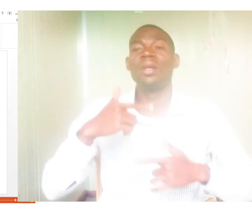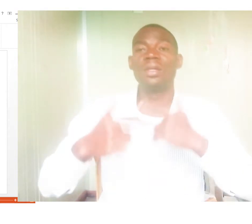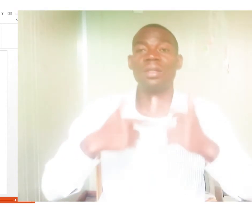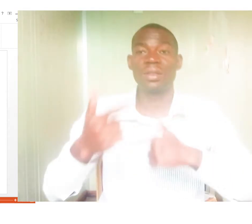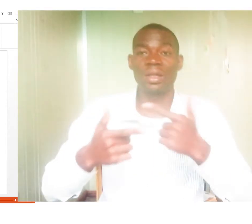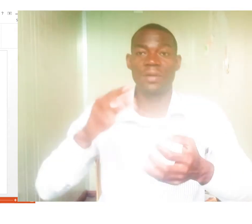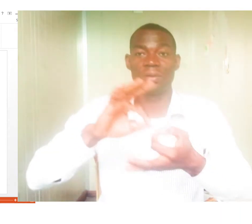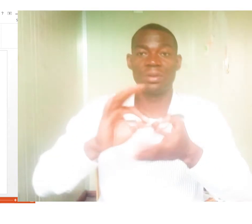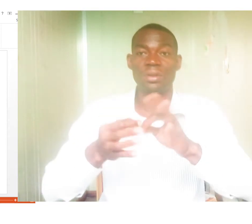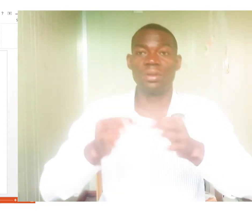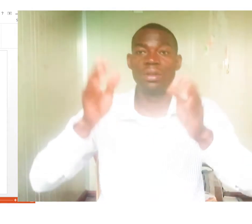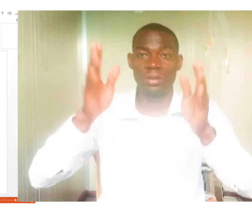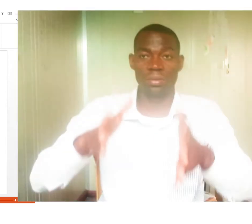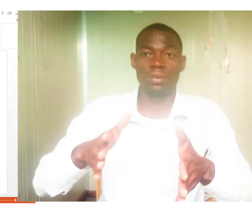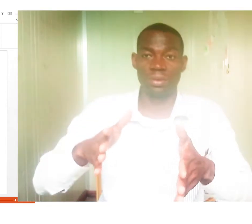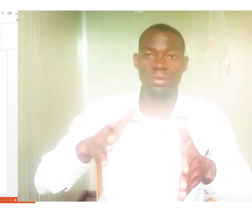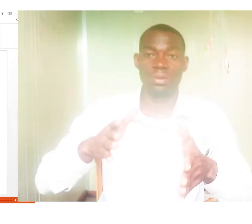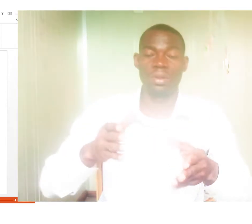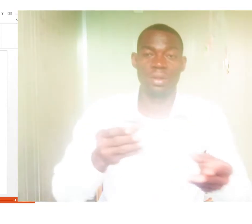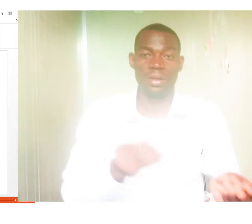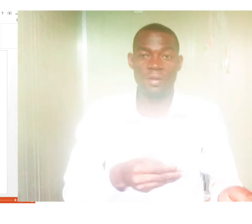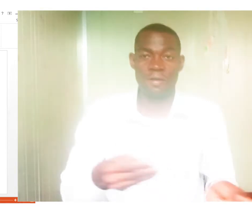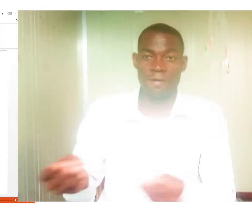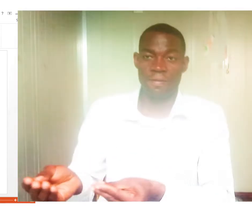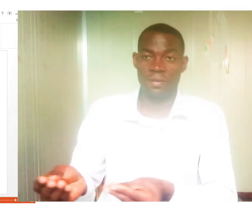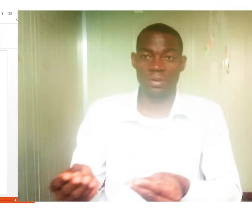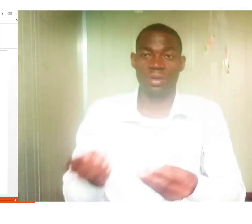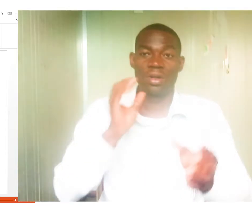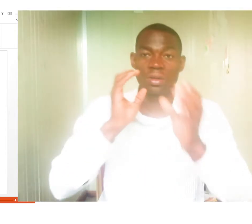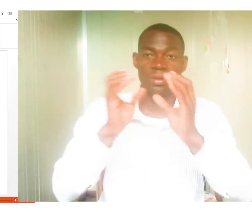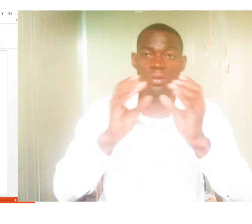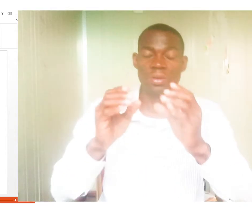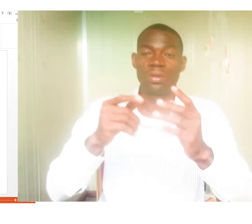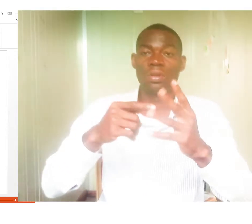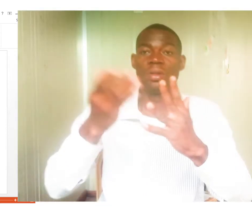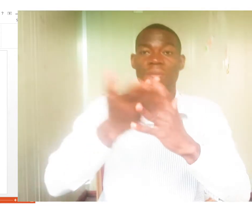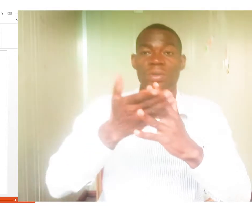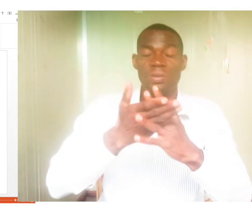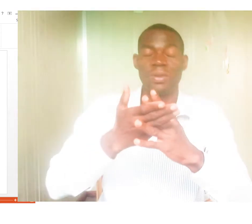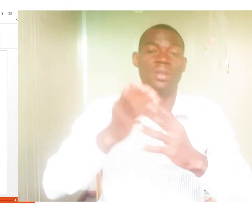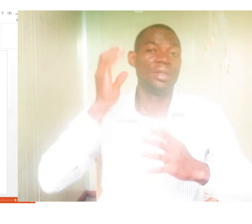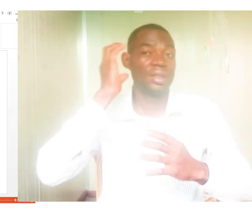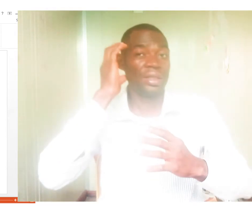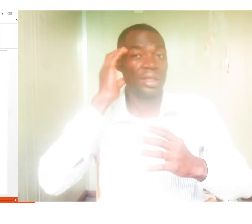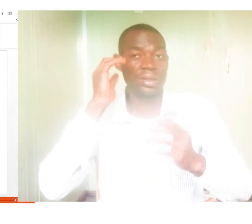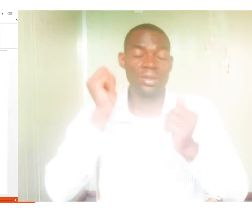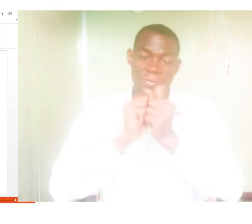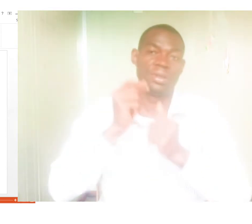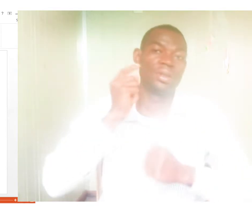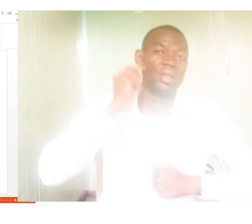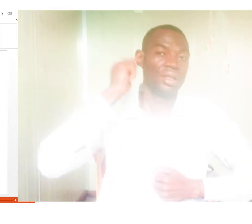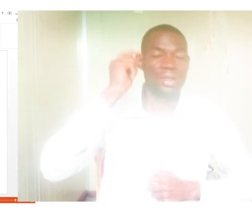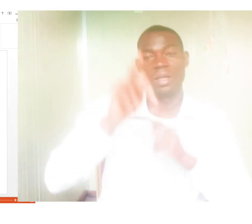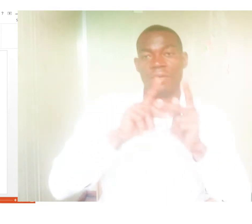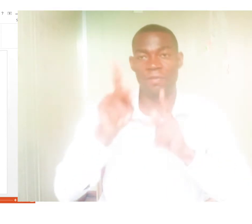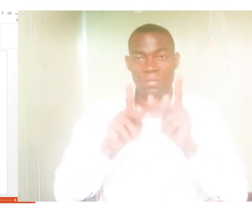interpreters facilitate communication in, between hearing and non-hearing